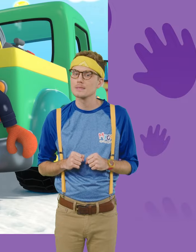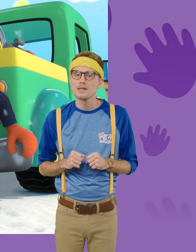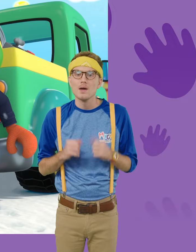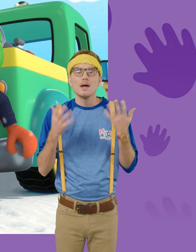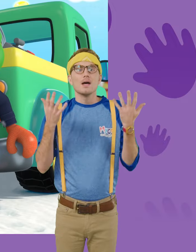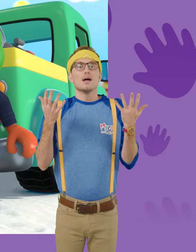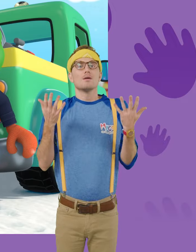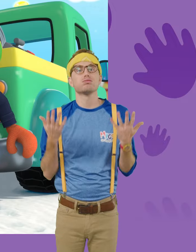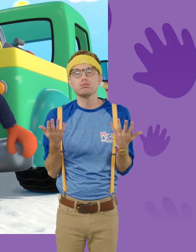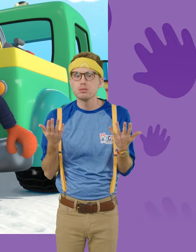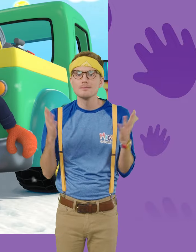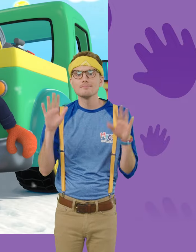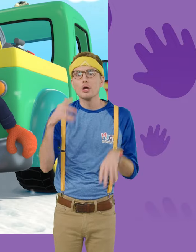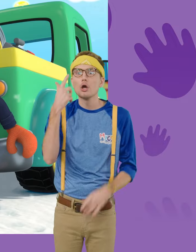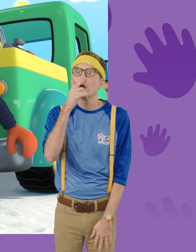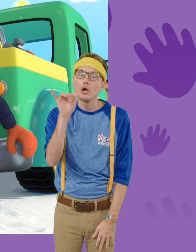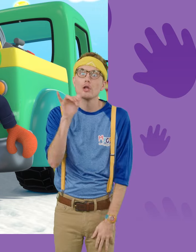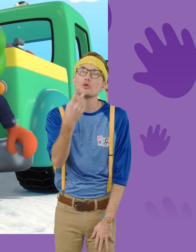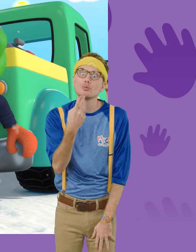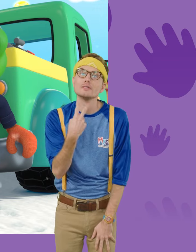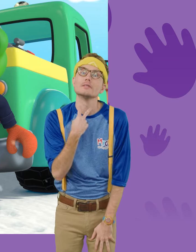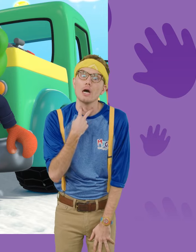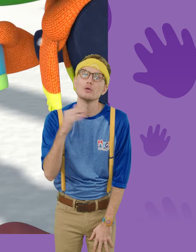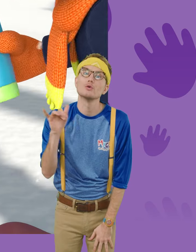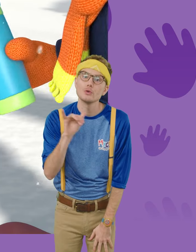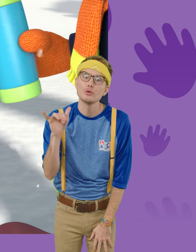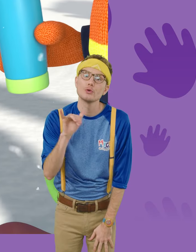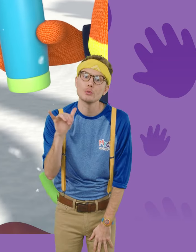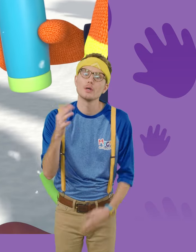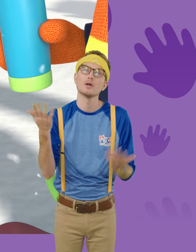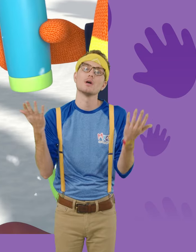Oh dear, Blue. It looks like we're stuck too.